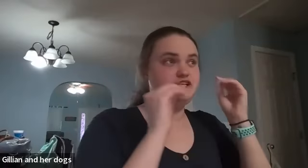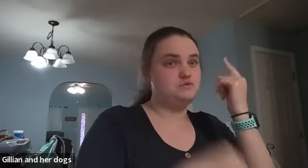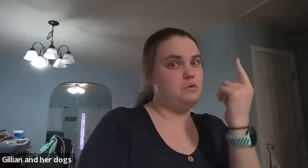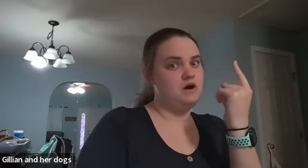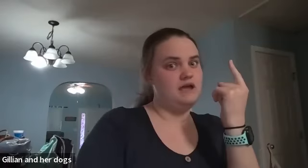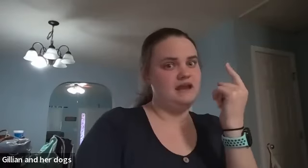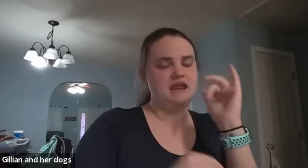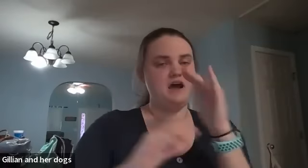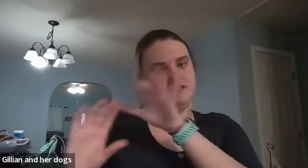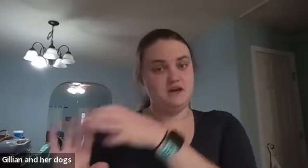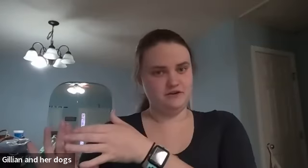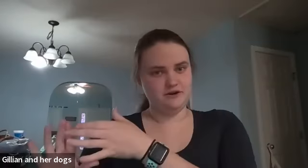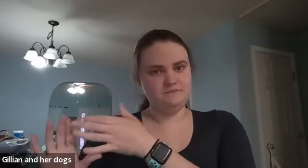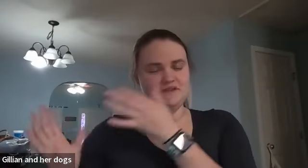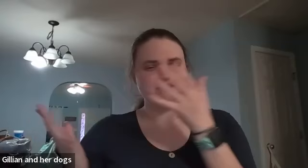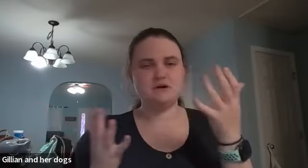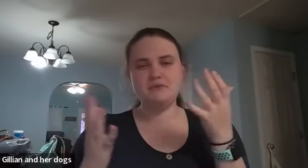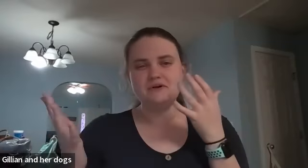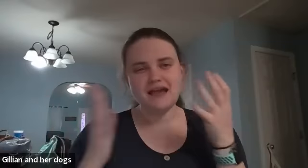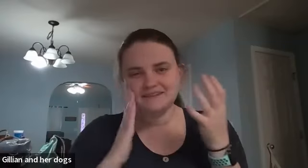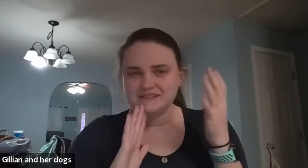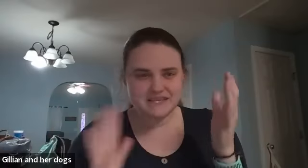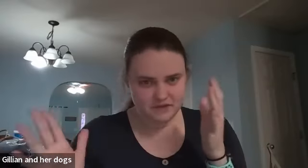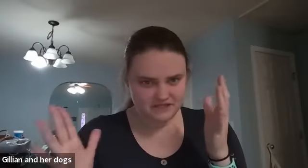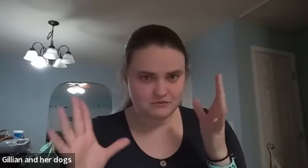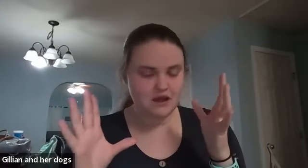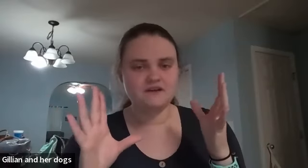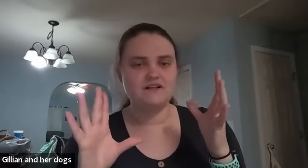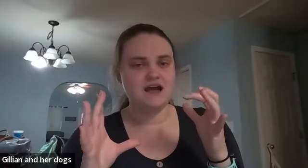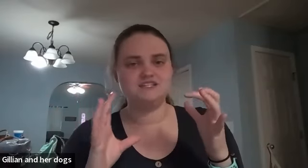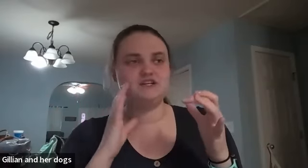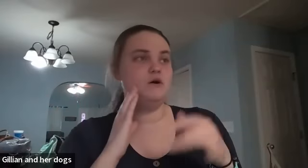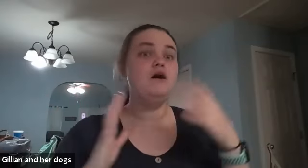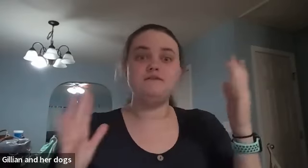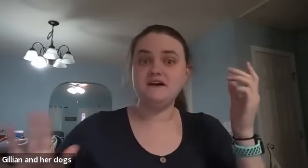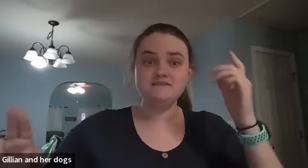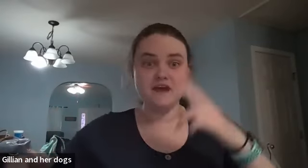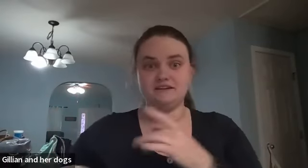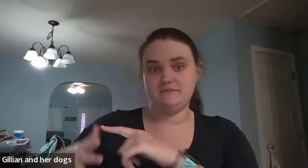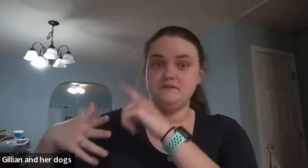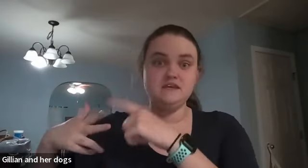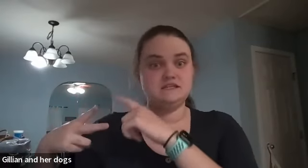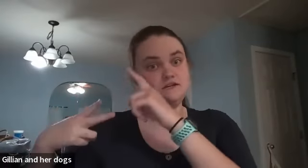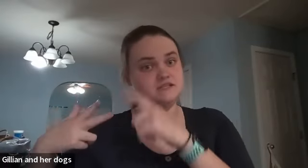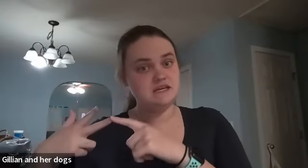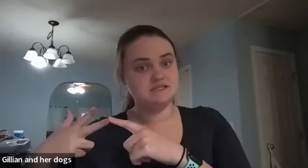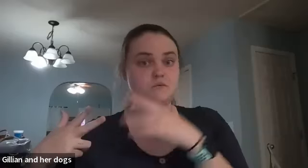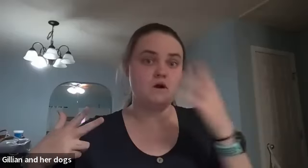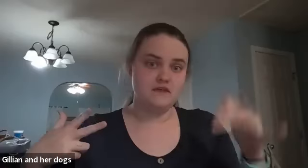teach one and not the other. So I will add little tidbits throughout the class, oh, fun fact about this, and here's this, and why